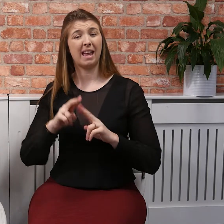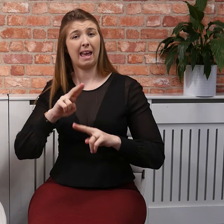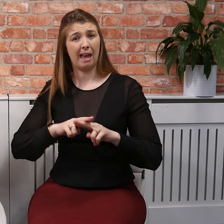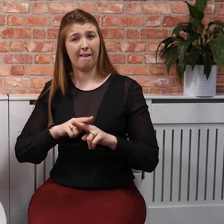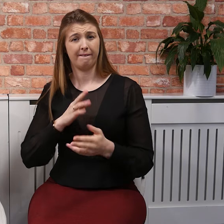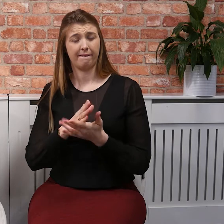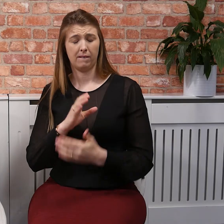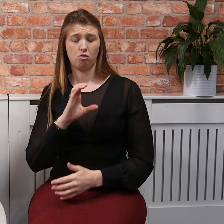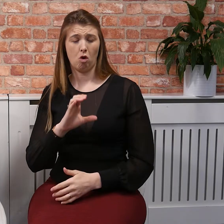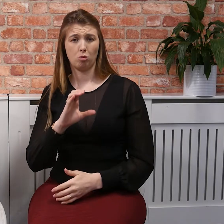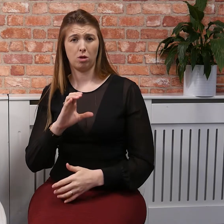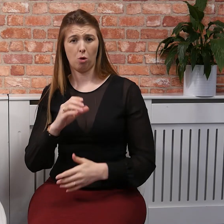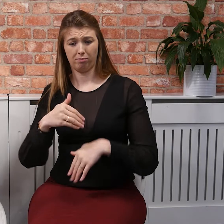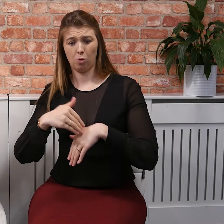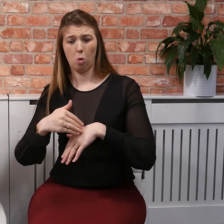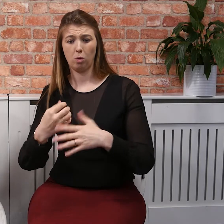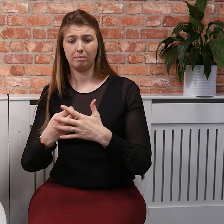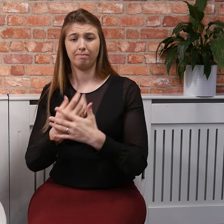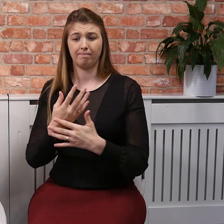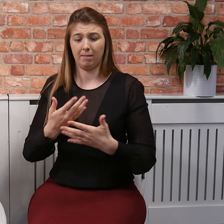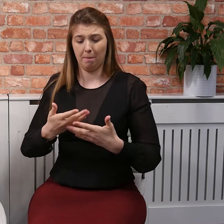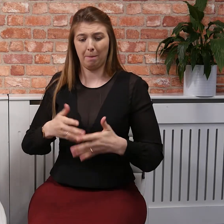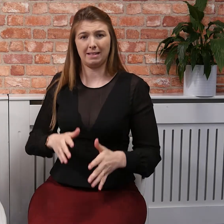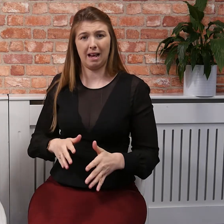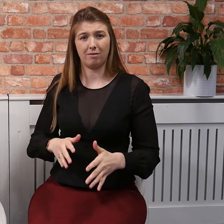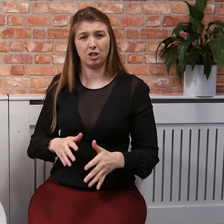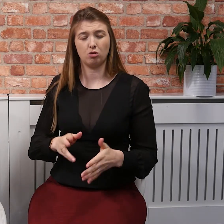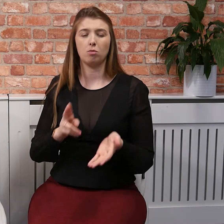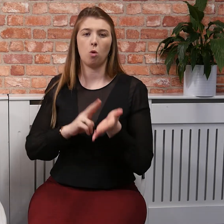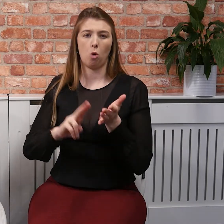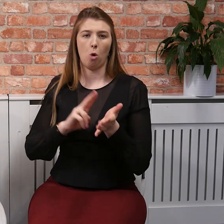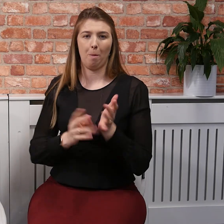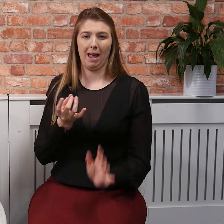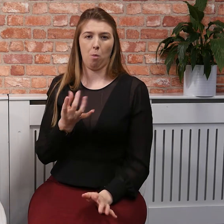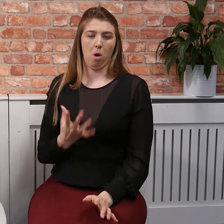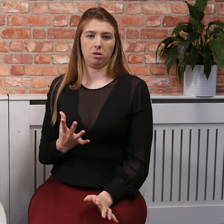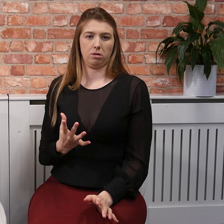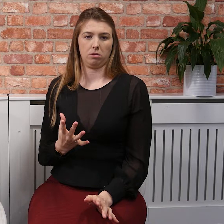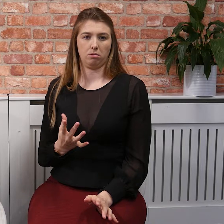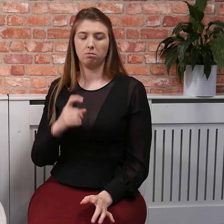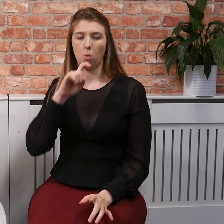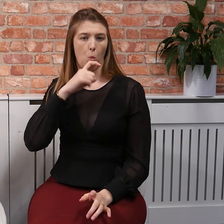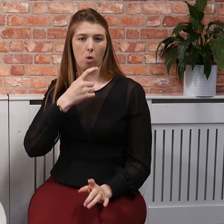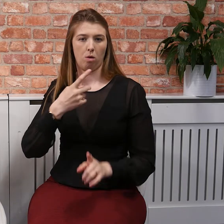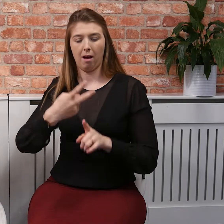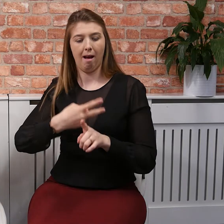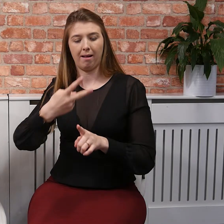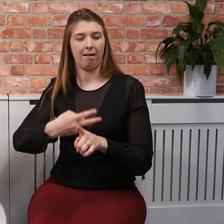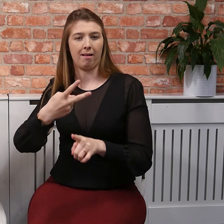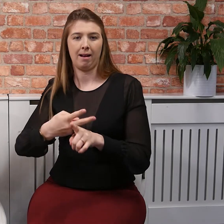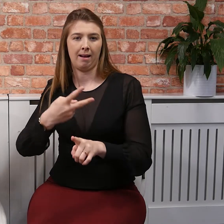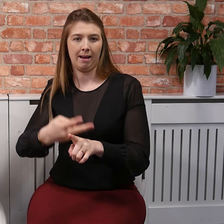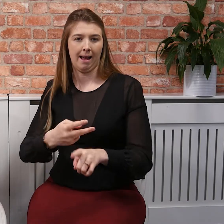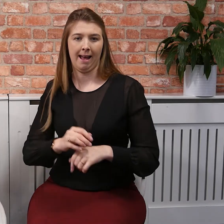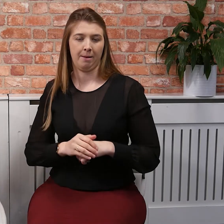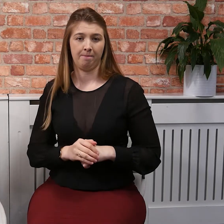be a one-off random event. It's not necessarily something that's going to keep on happening.